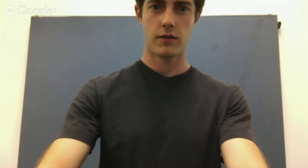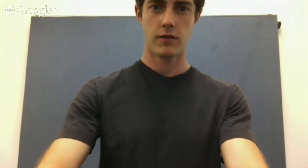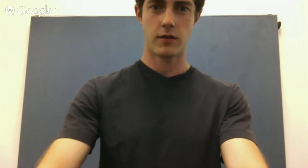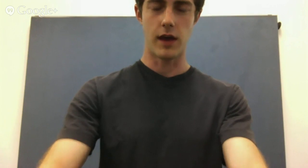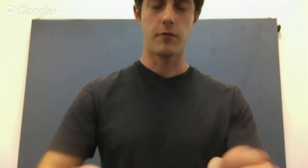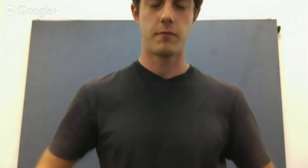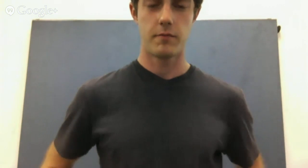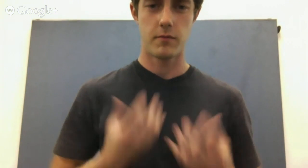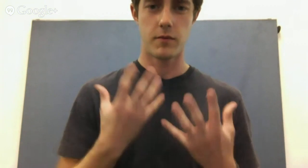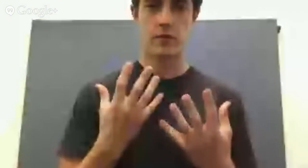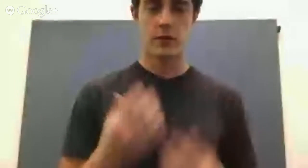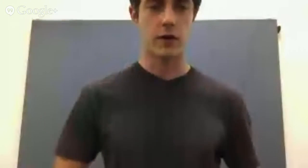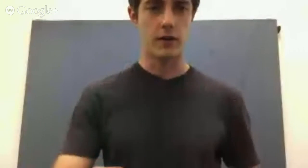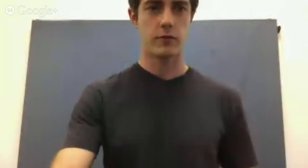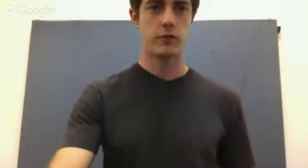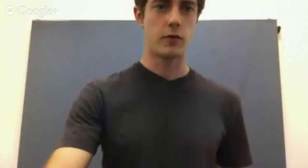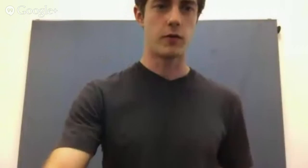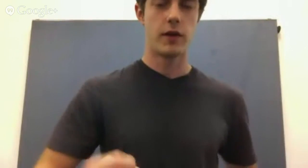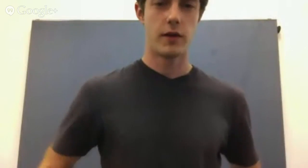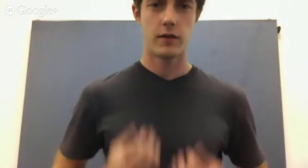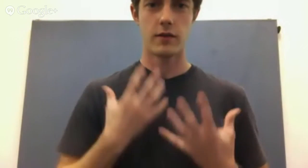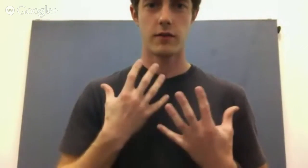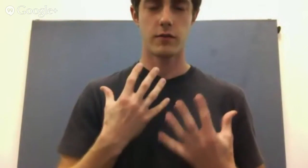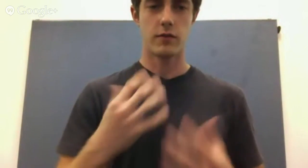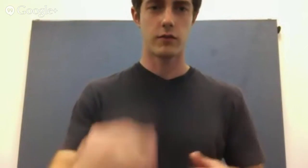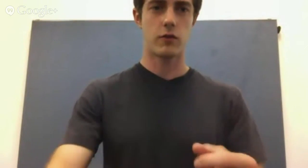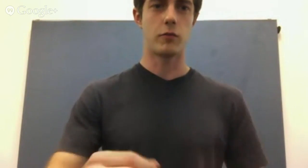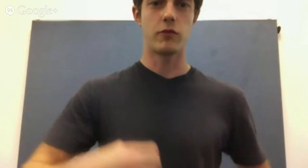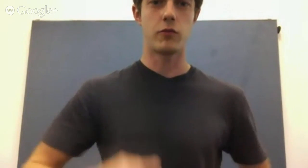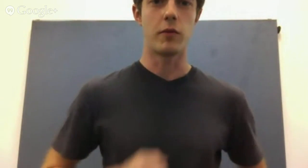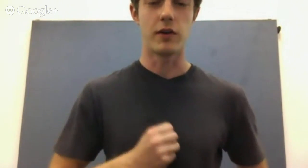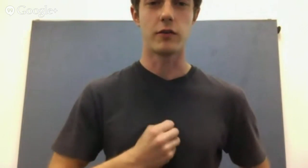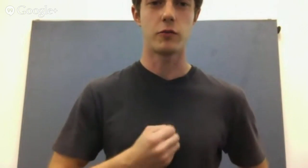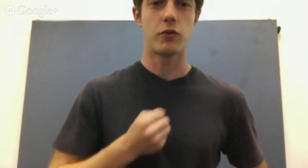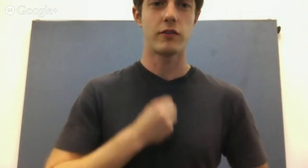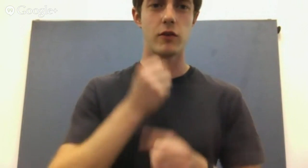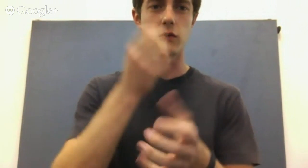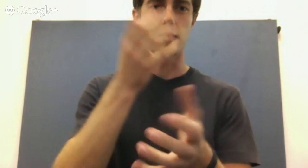Yeah. Well, okay. So it goes up this way, but Express goes